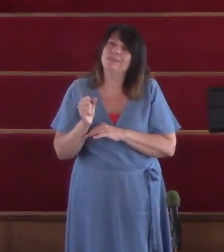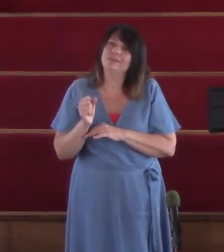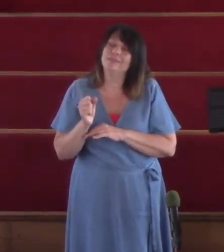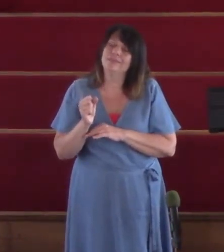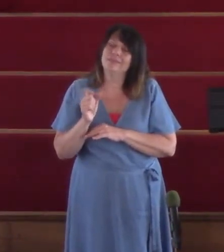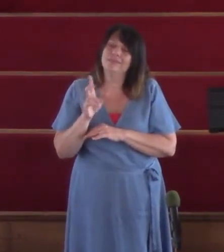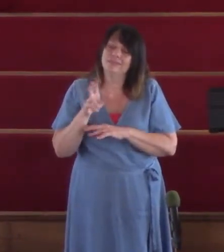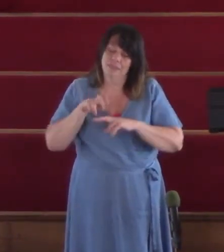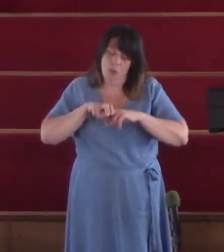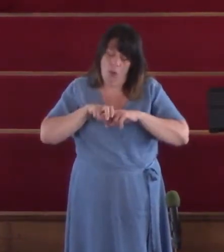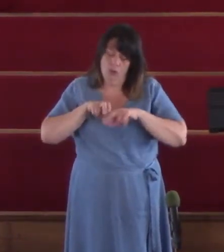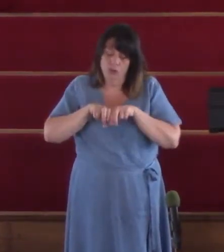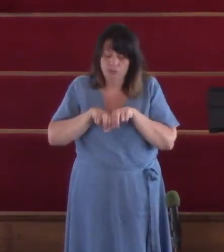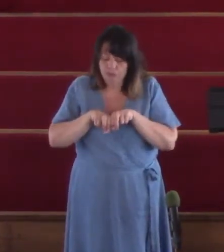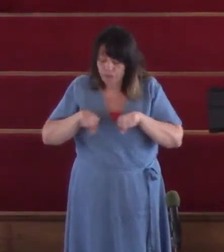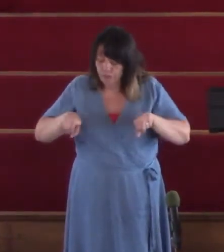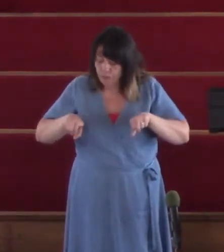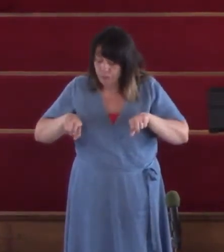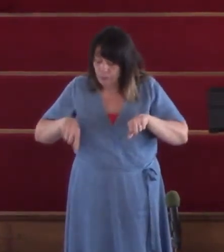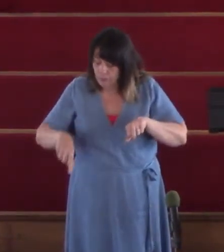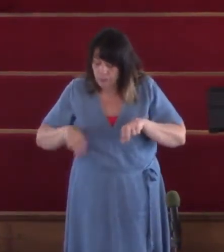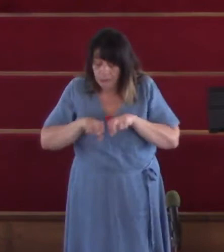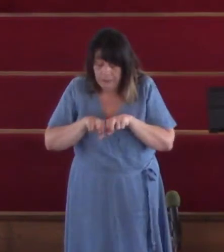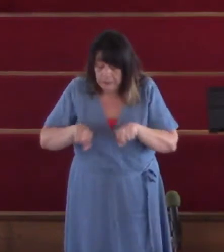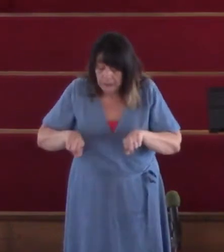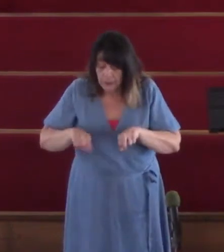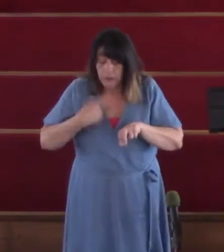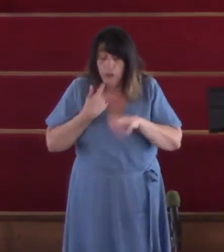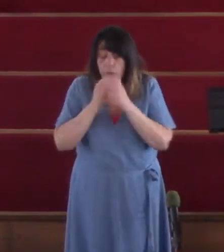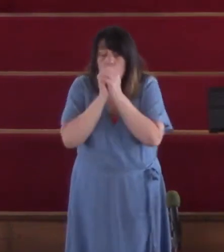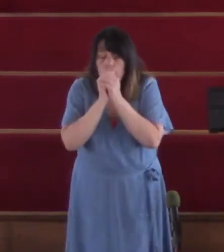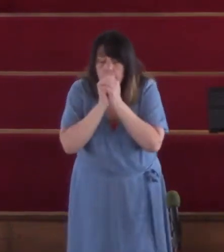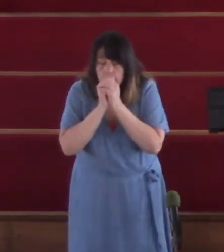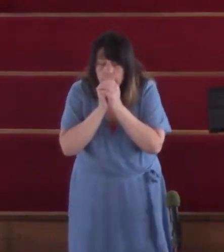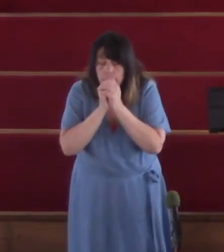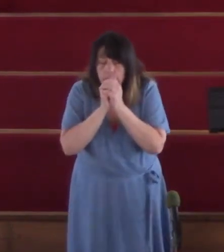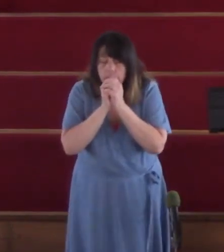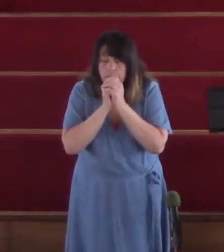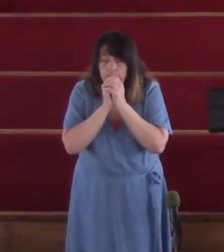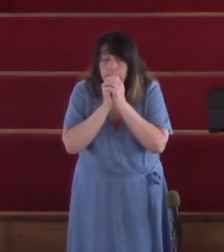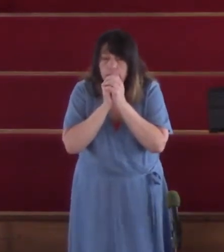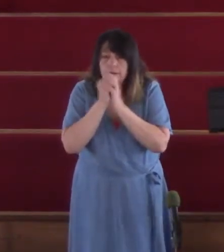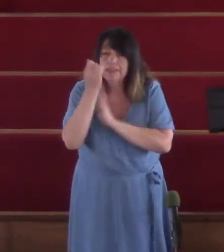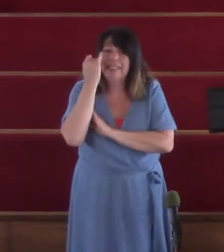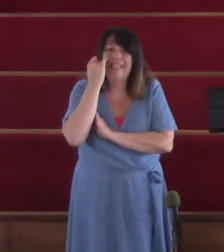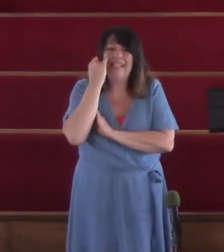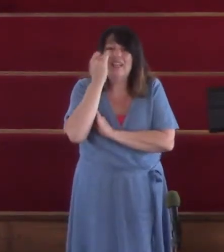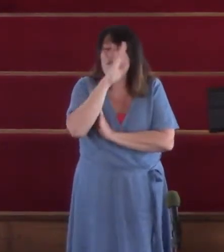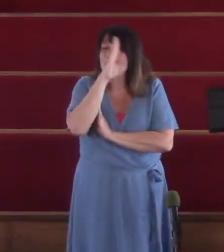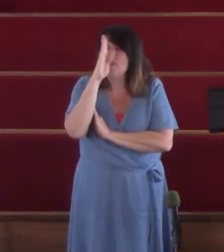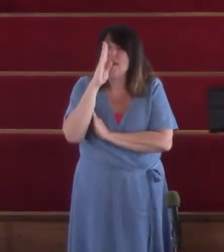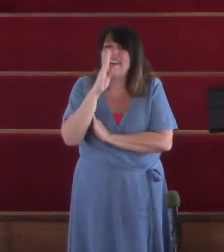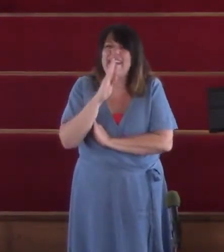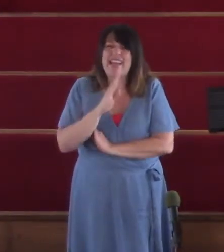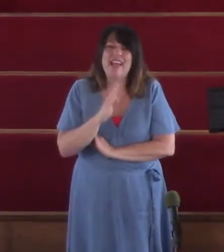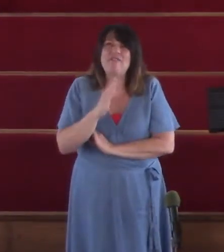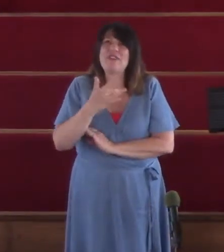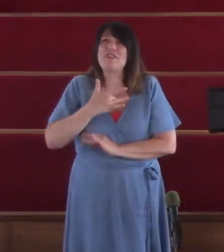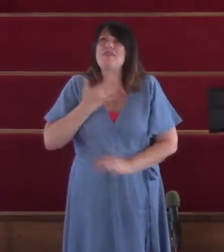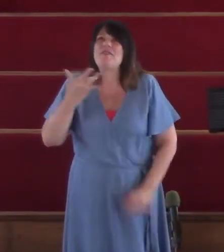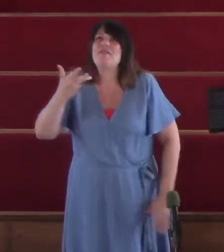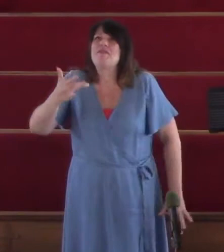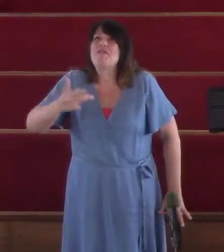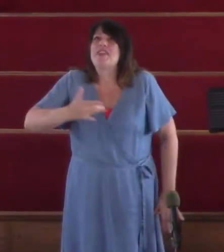under old-time Holy Ghost conviction. I want to tell you something this morning. If you ever get under old-time Holy